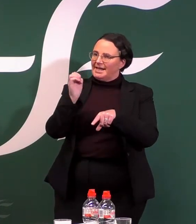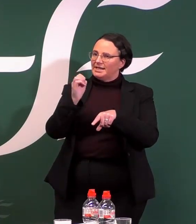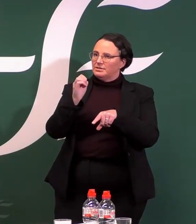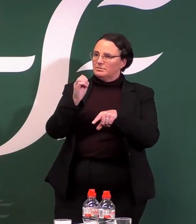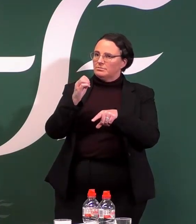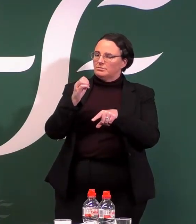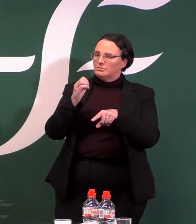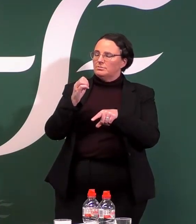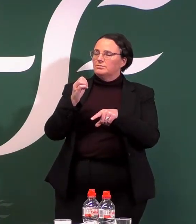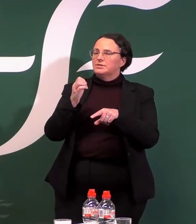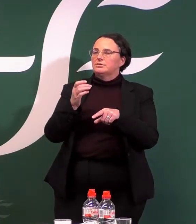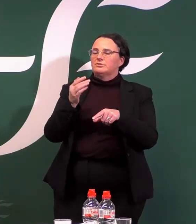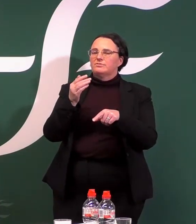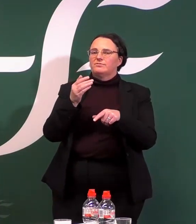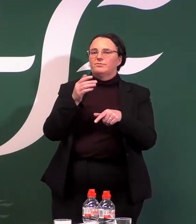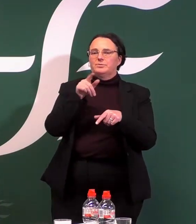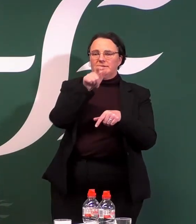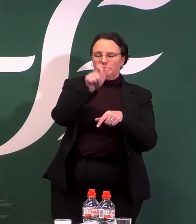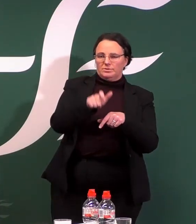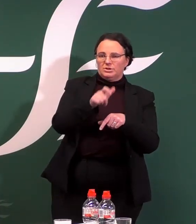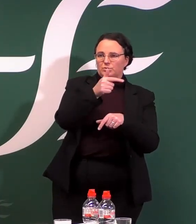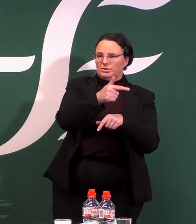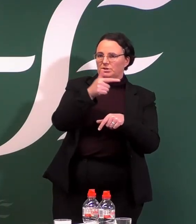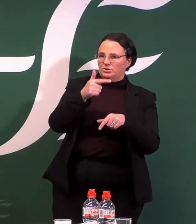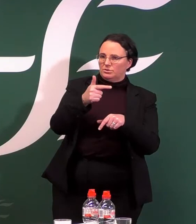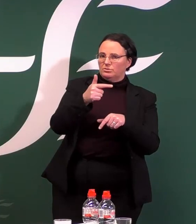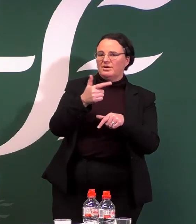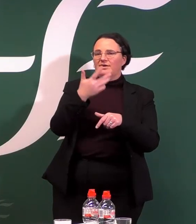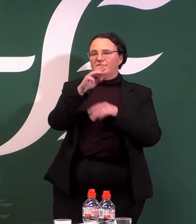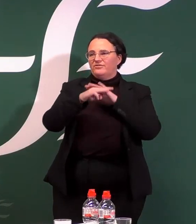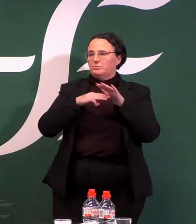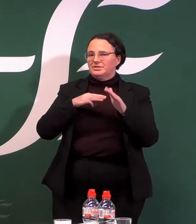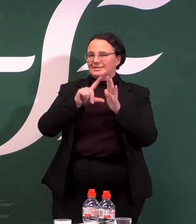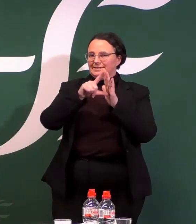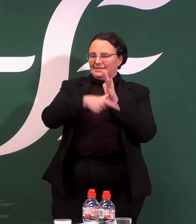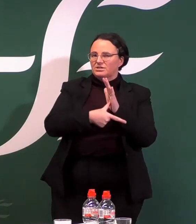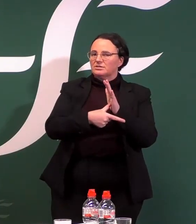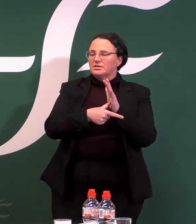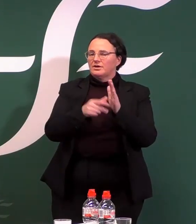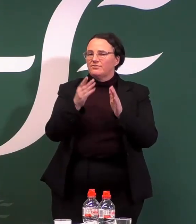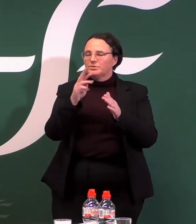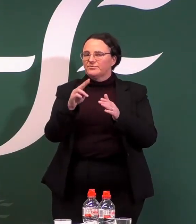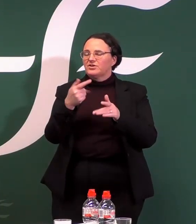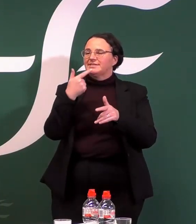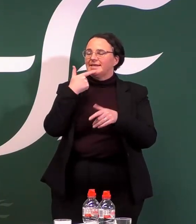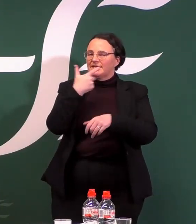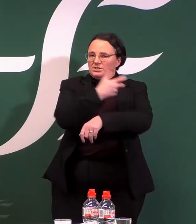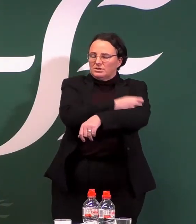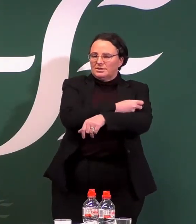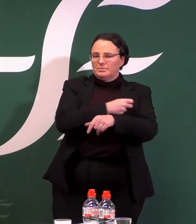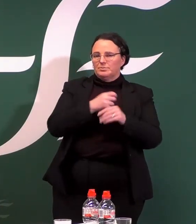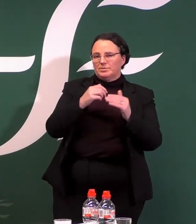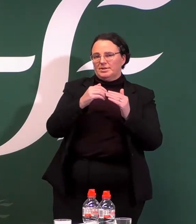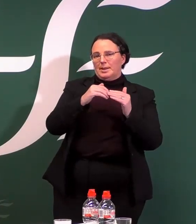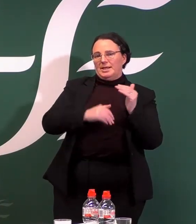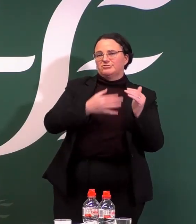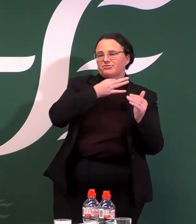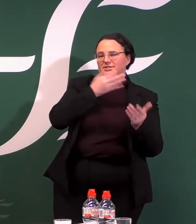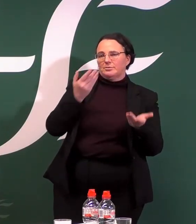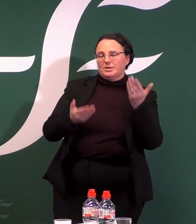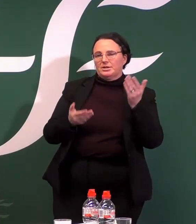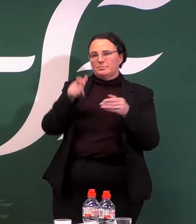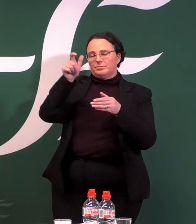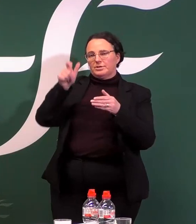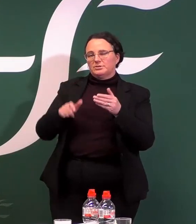than the risk of somebody who's 22 comes to 5 or 6 months post their second dose is much smaller than somebody who's